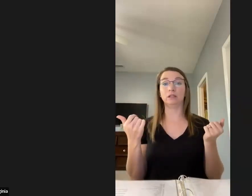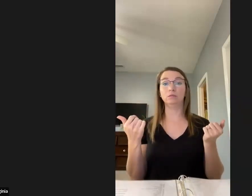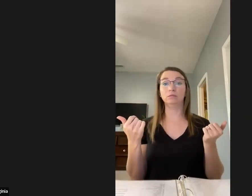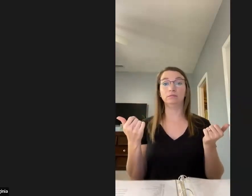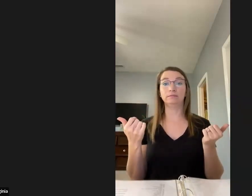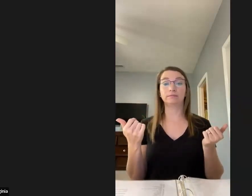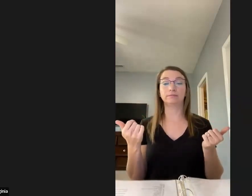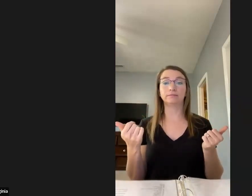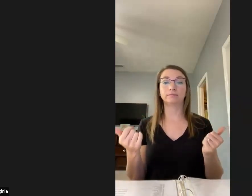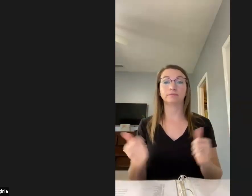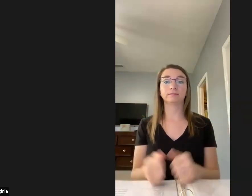know?